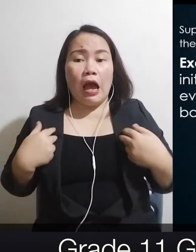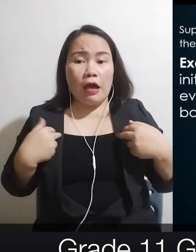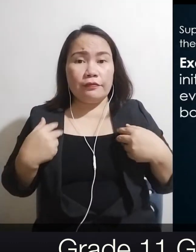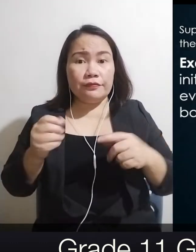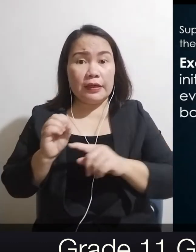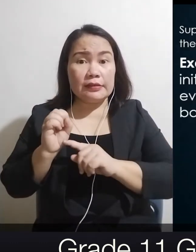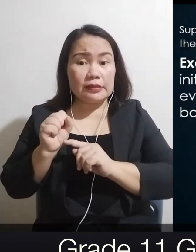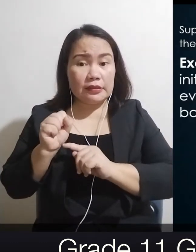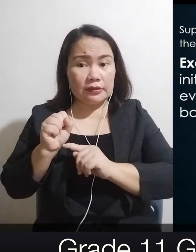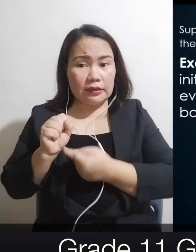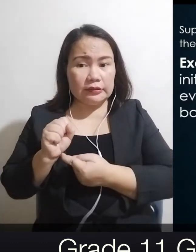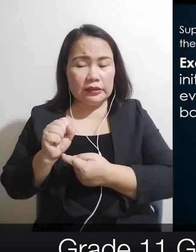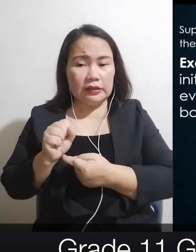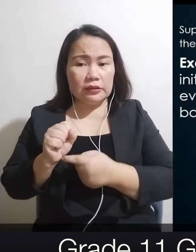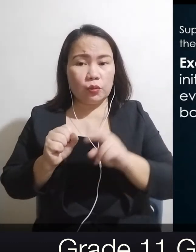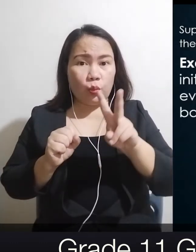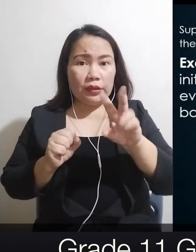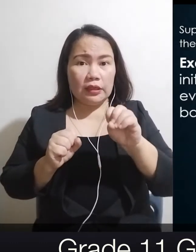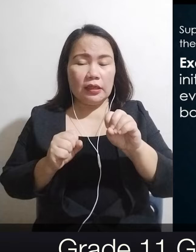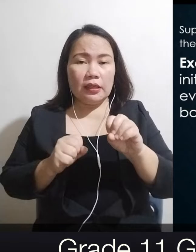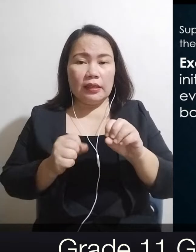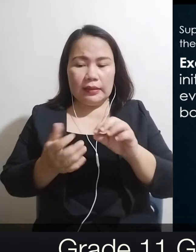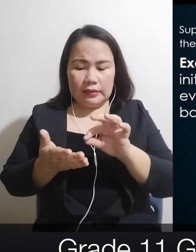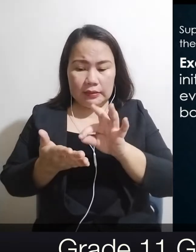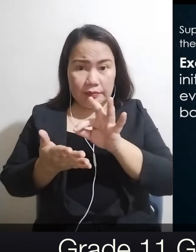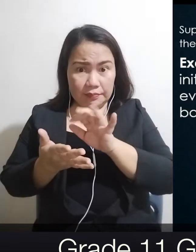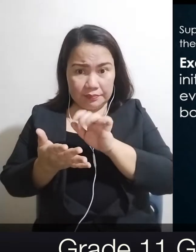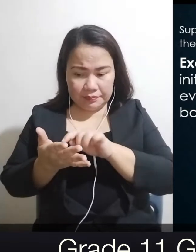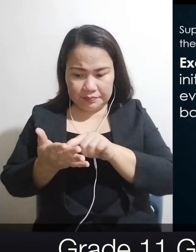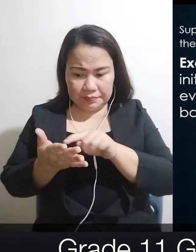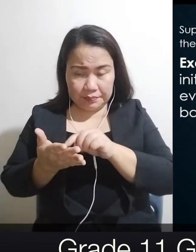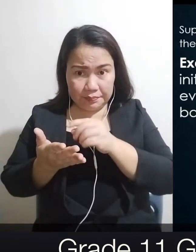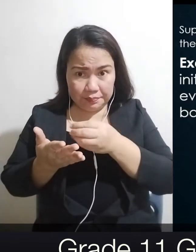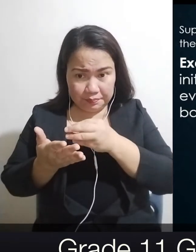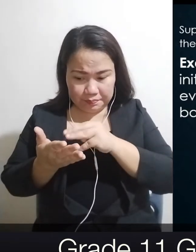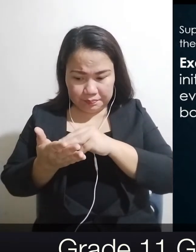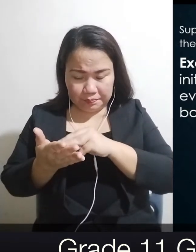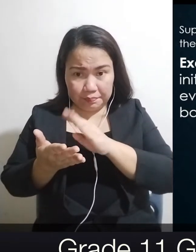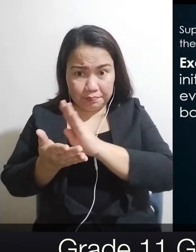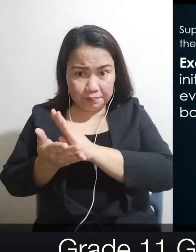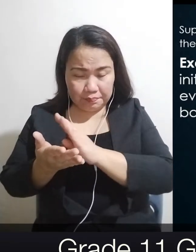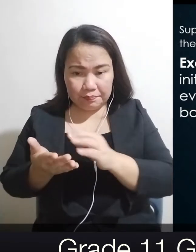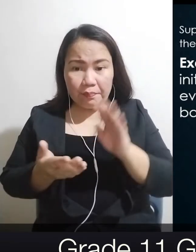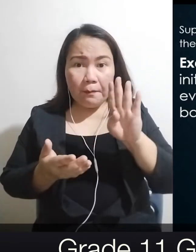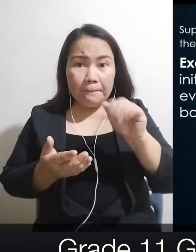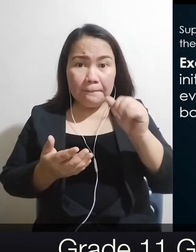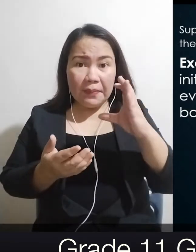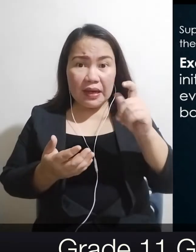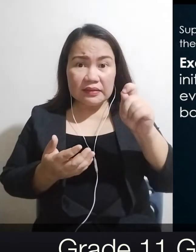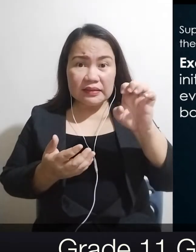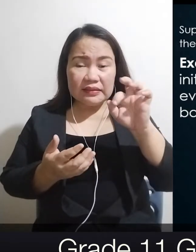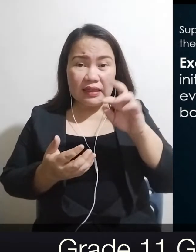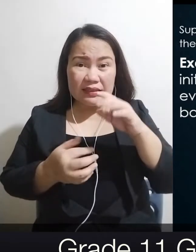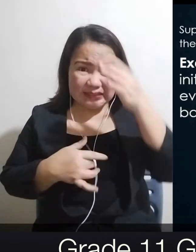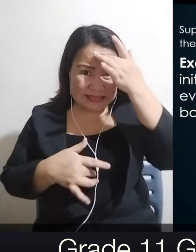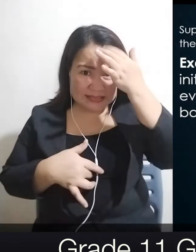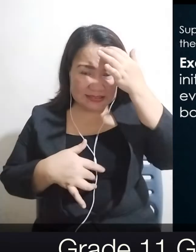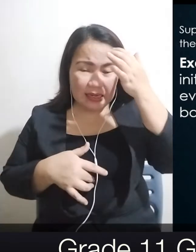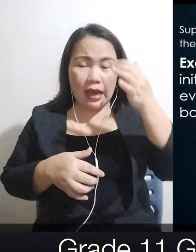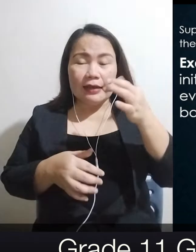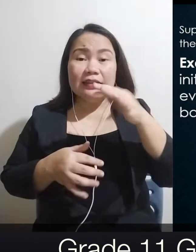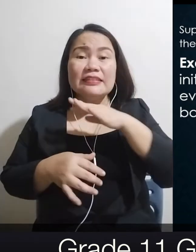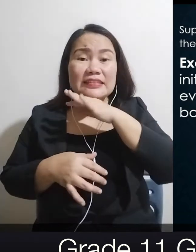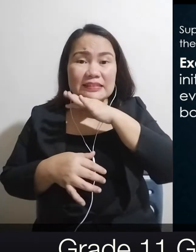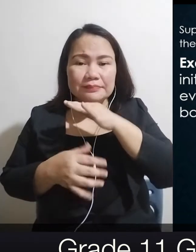20 bacteria. Suppose that the bacteria double every 100 hours. Give an exponential model for the bacteria